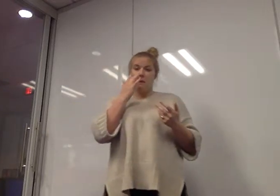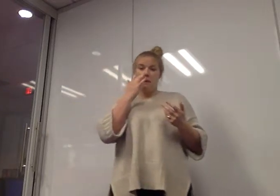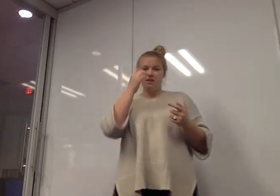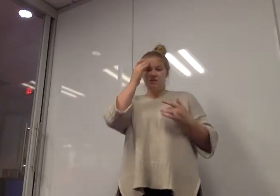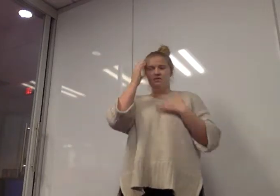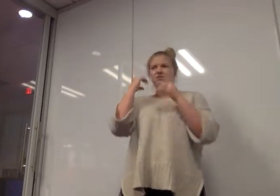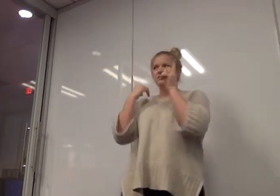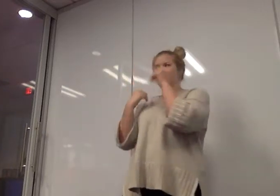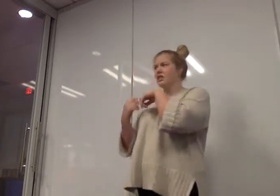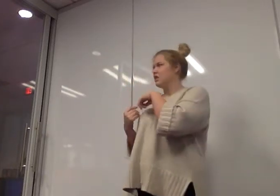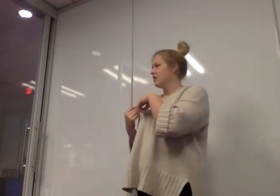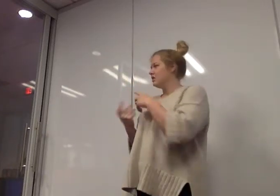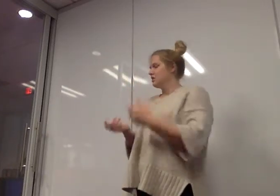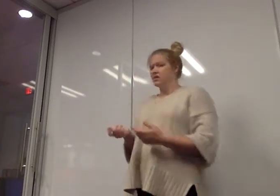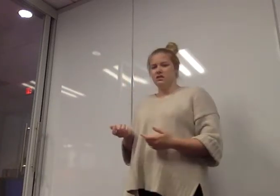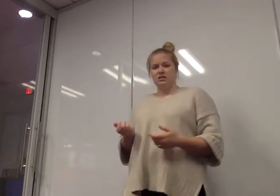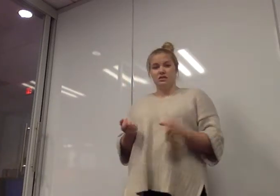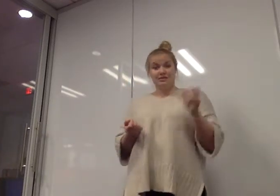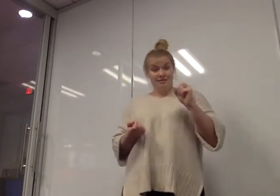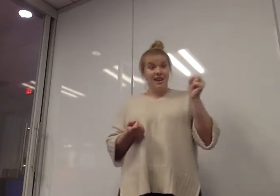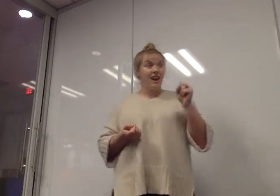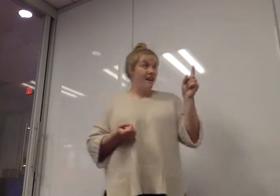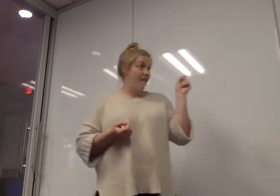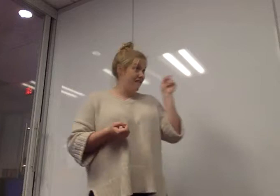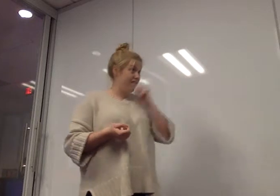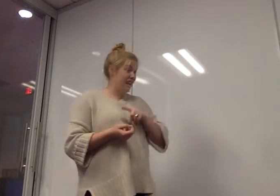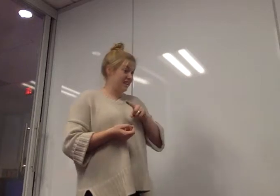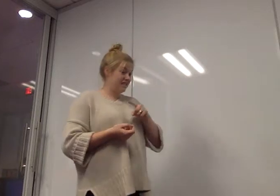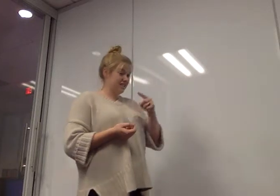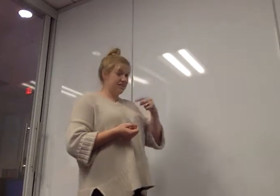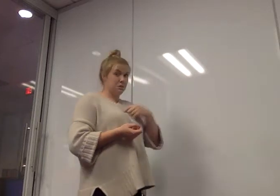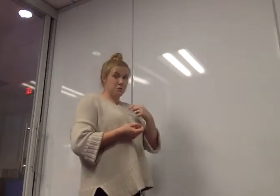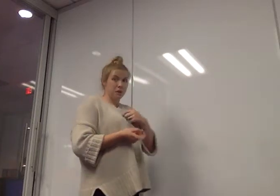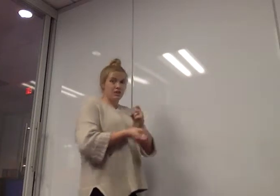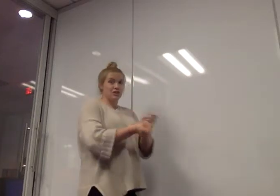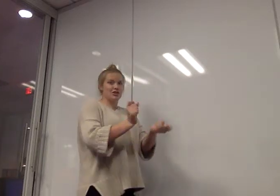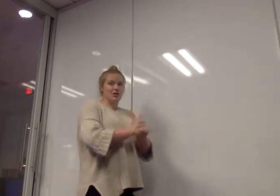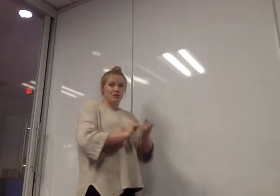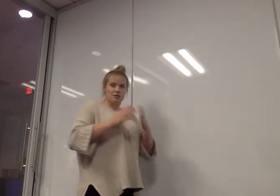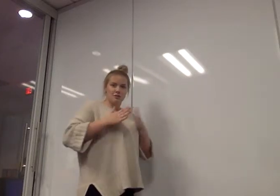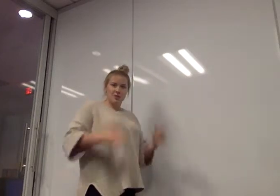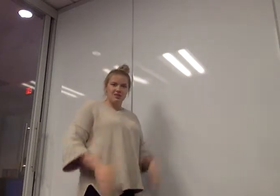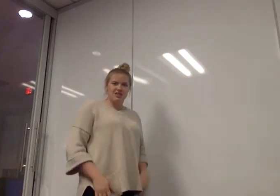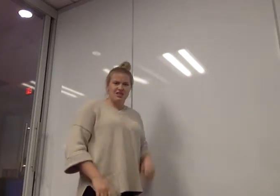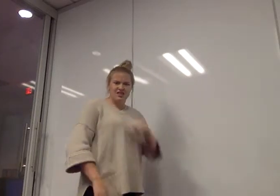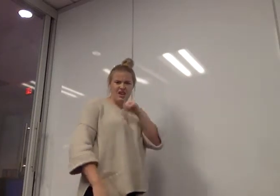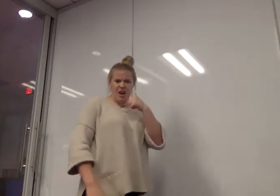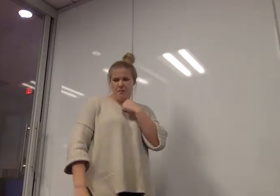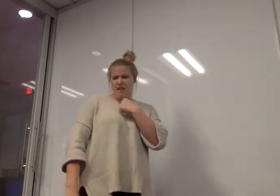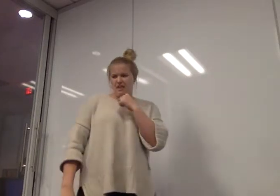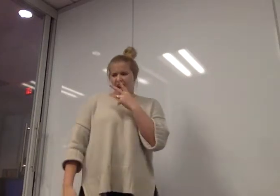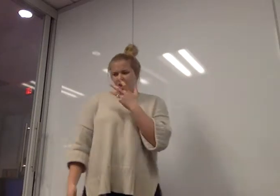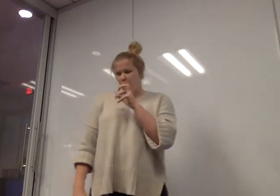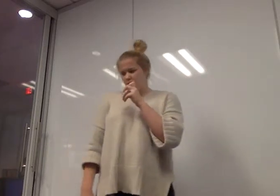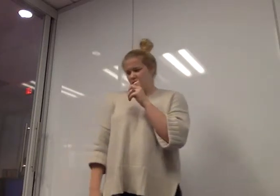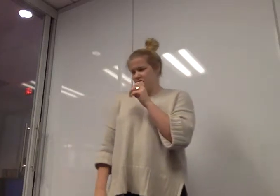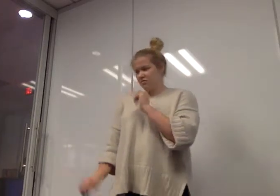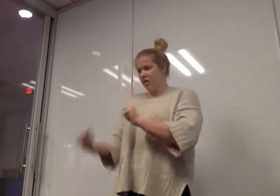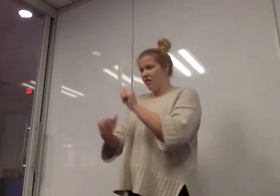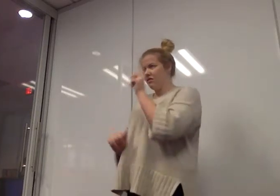fake, right? So I said fake it till you make it. It's not me. I don't want to get there and then still feel like a fraud. I don't want to